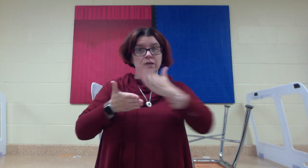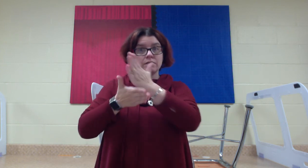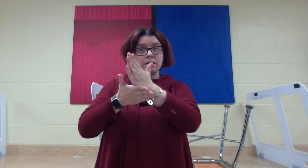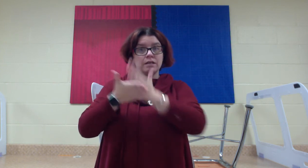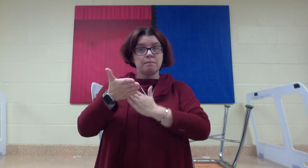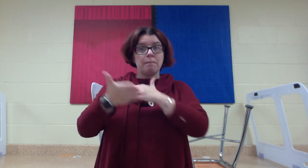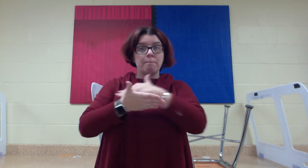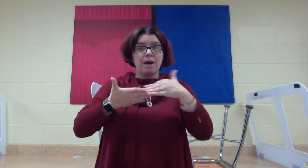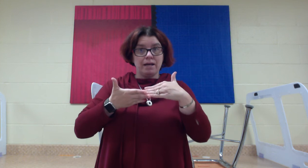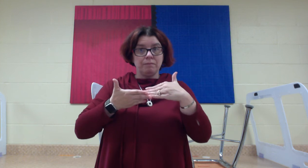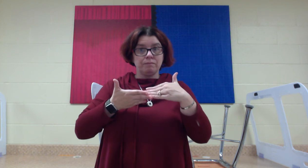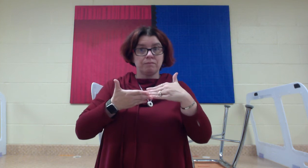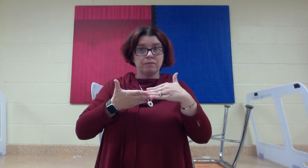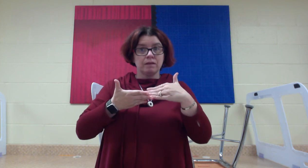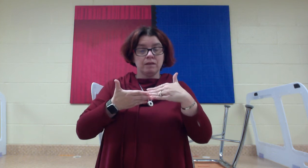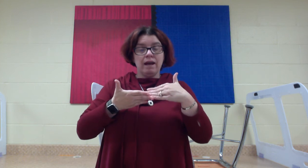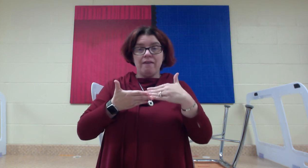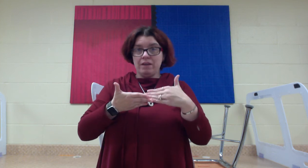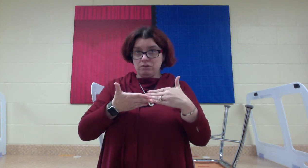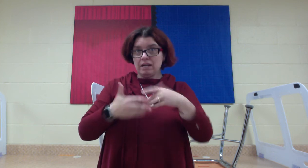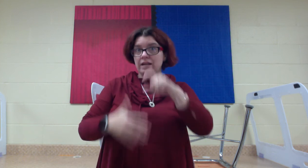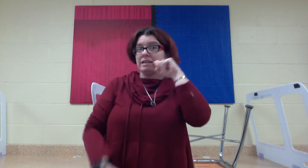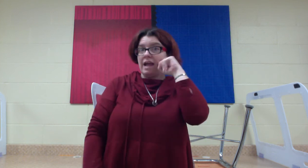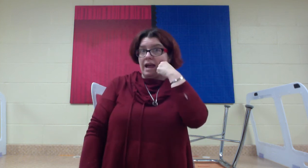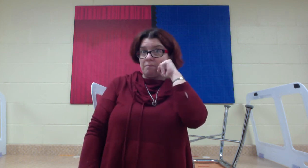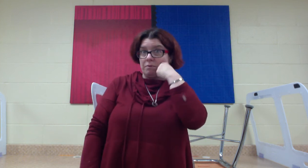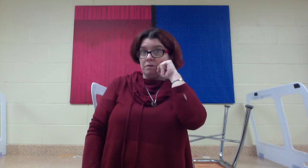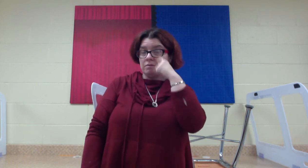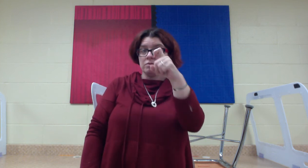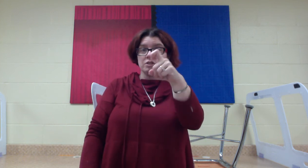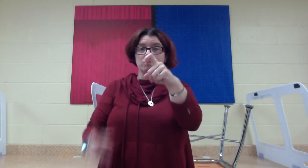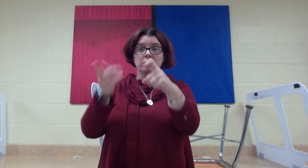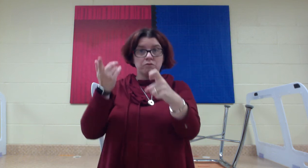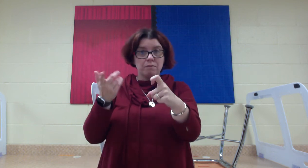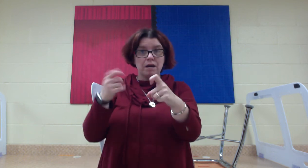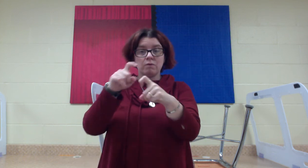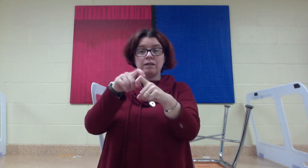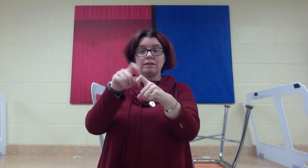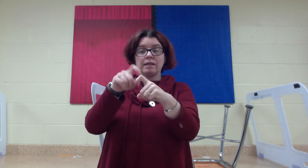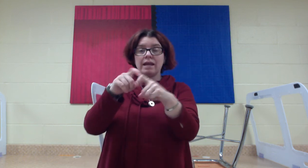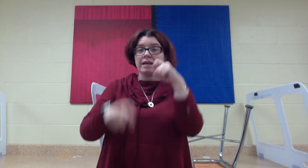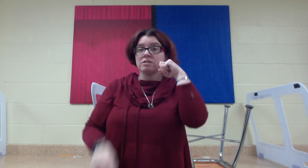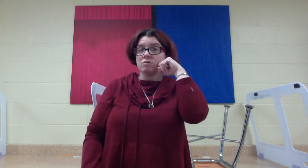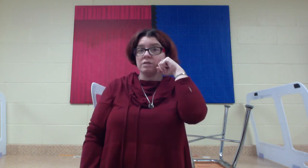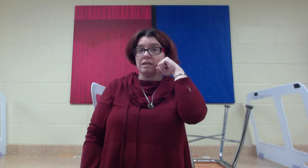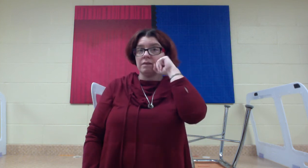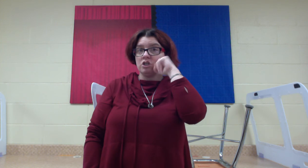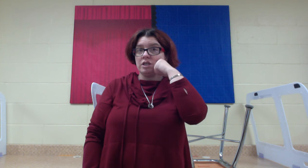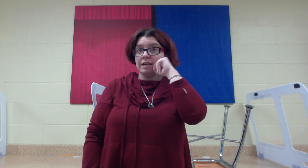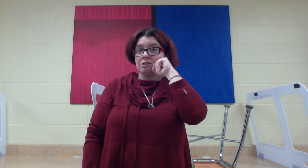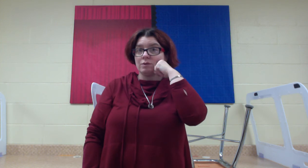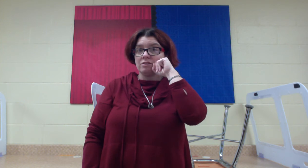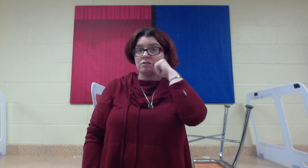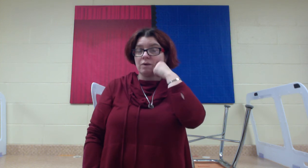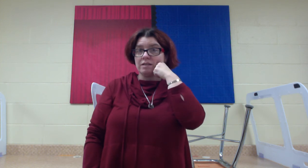ways. Pie. And then you sign apple, which we know from Halloween that X goes into my cheek and it twists twice.